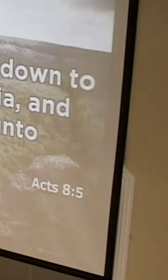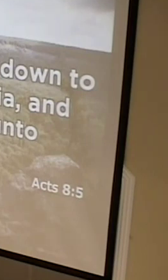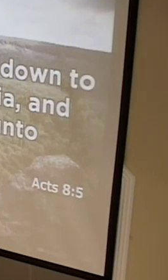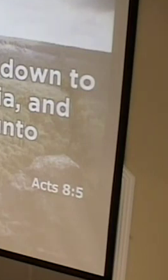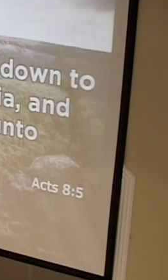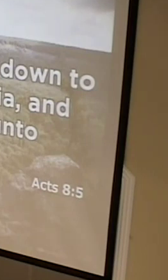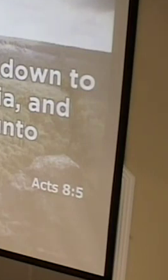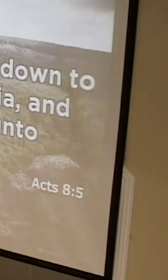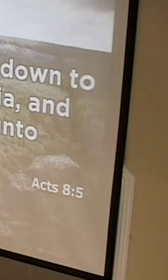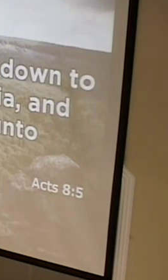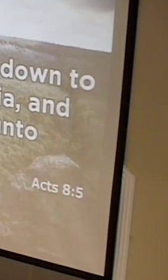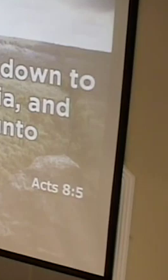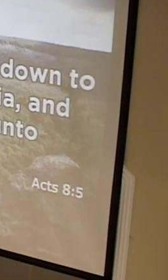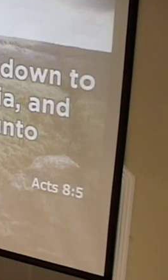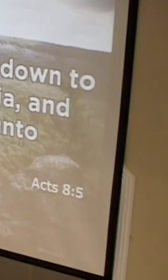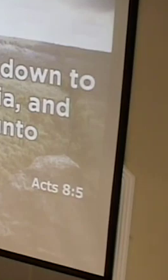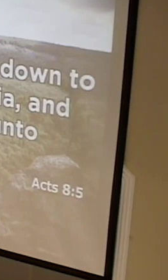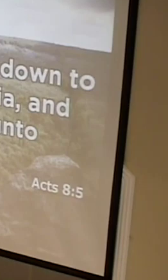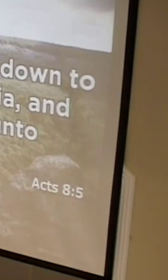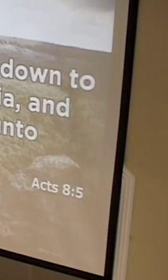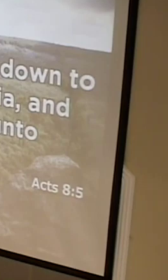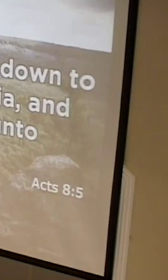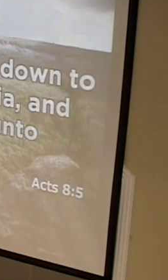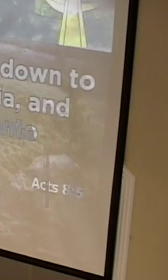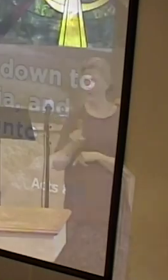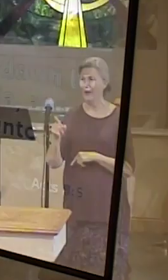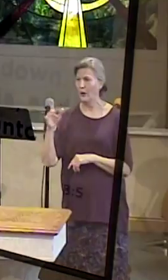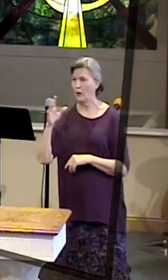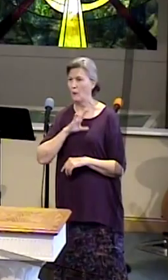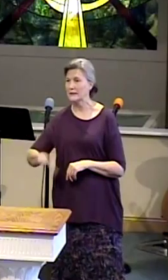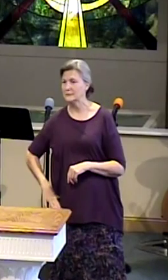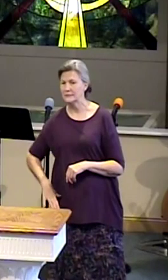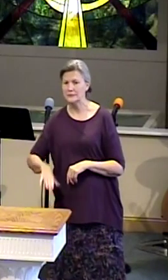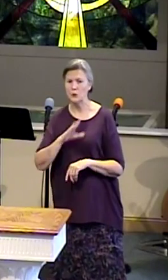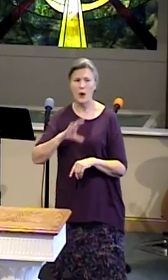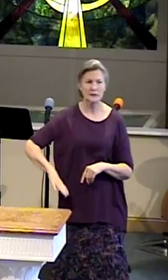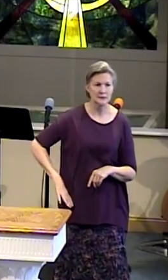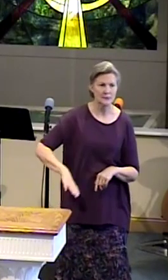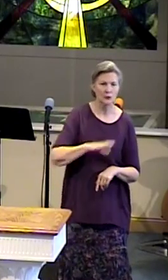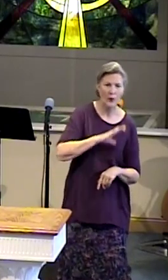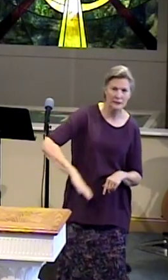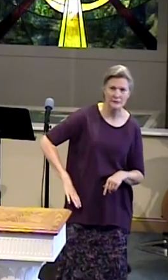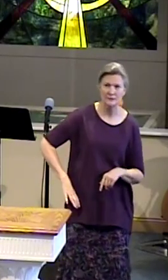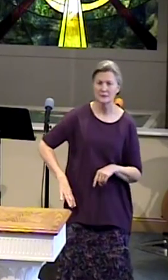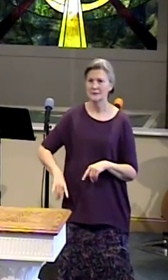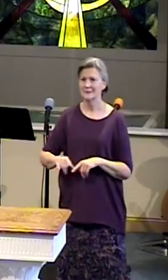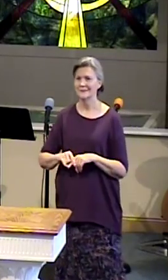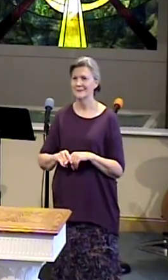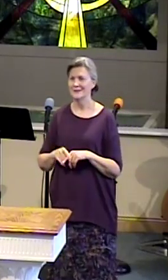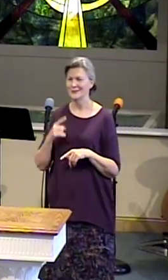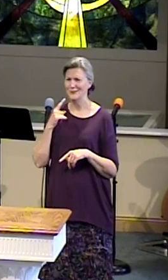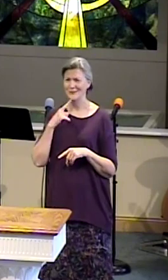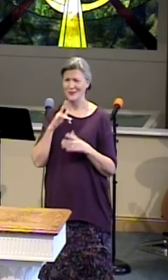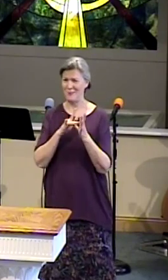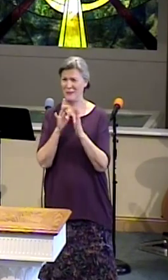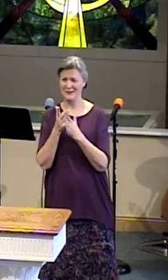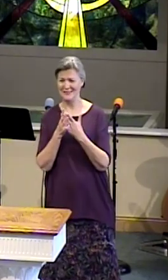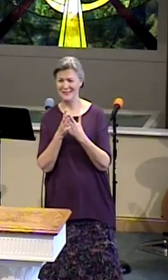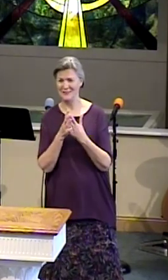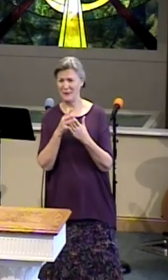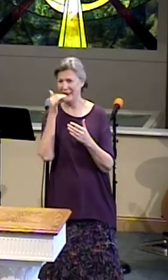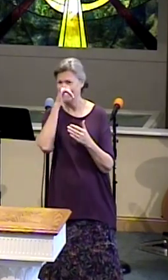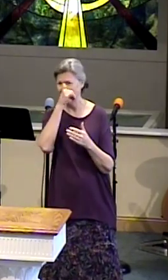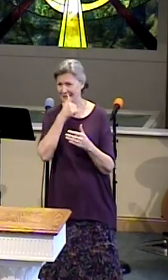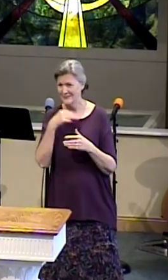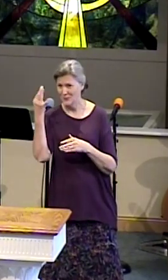going, Christ! Christ! Christ! The Bible does say by the foolishness of preaching, we're going to be saved.